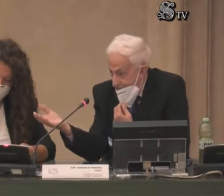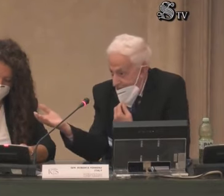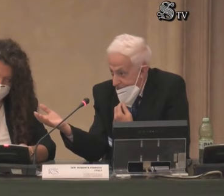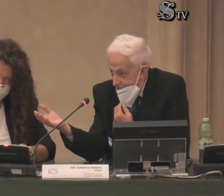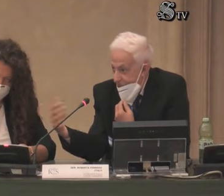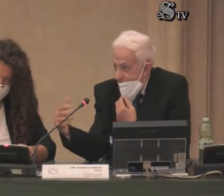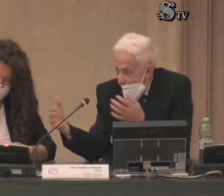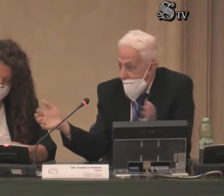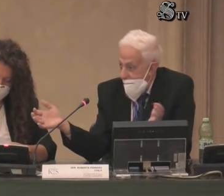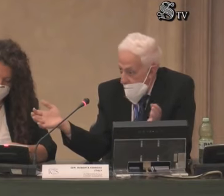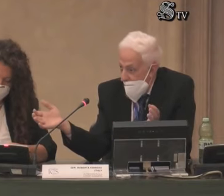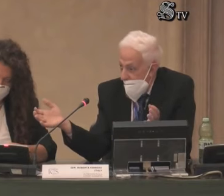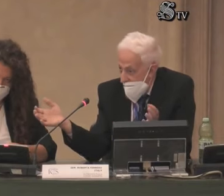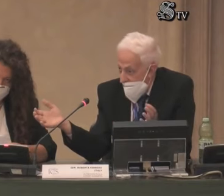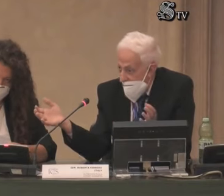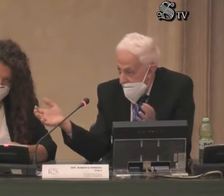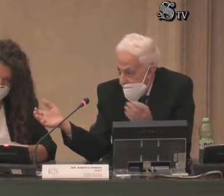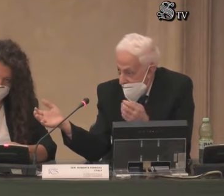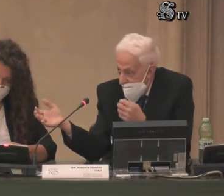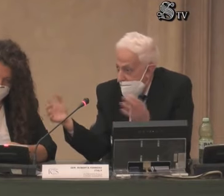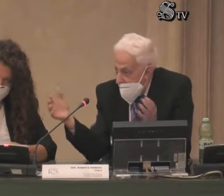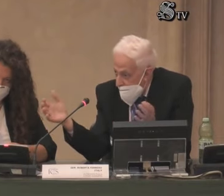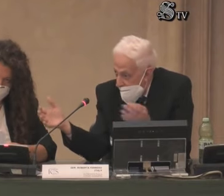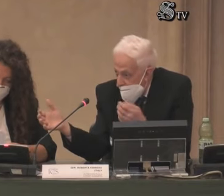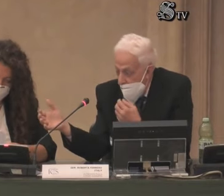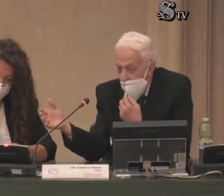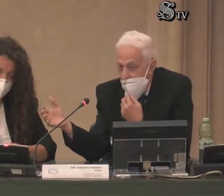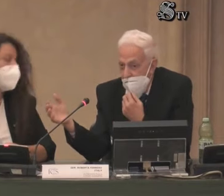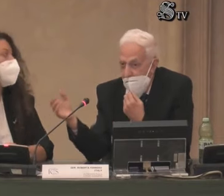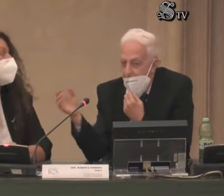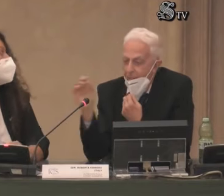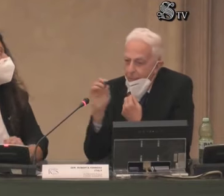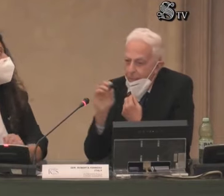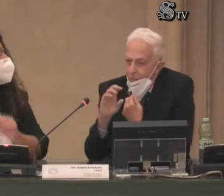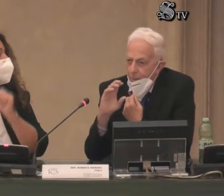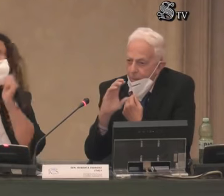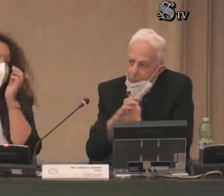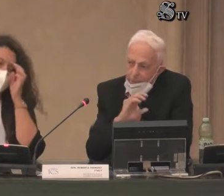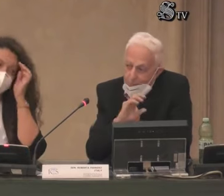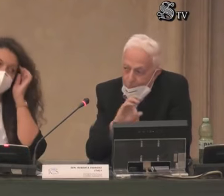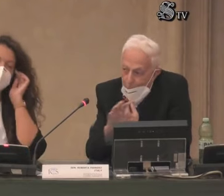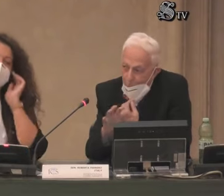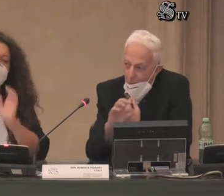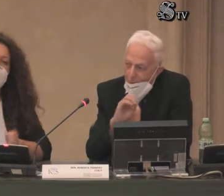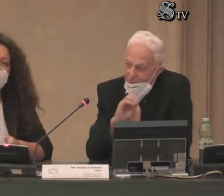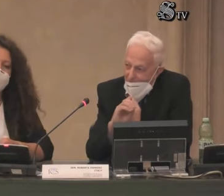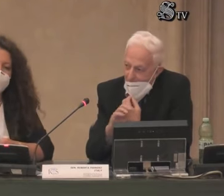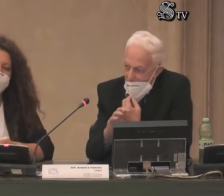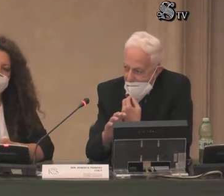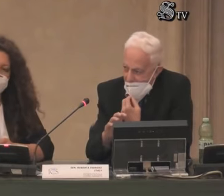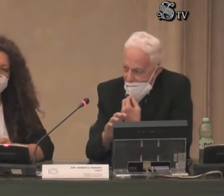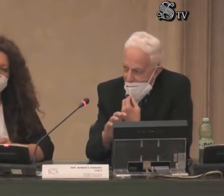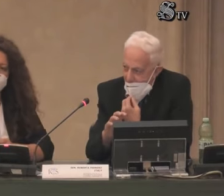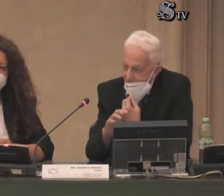lung, that is multinuclear cells, etc., that destroy completely the lung. So now we explore all these